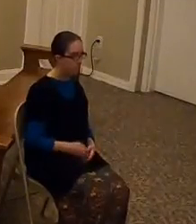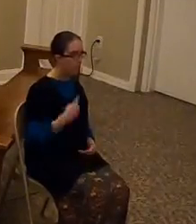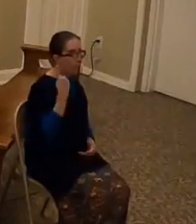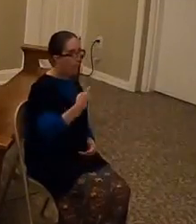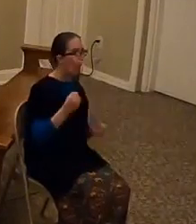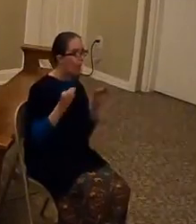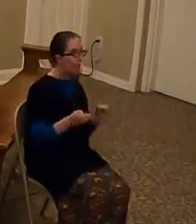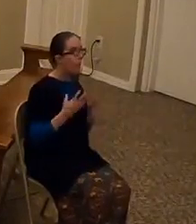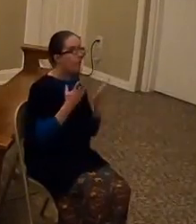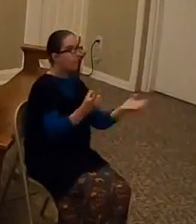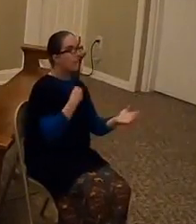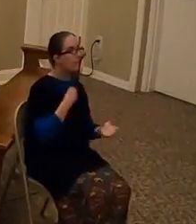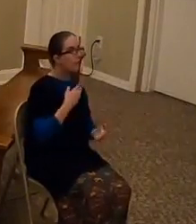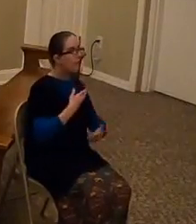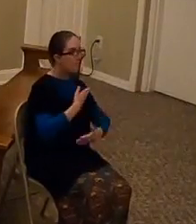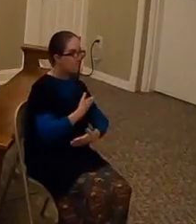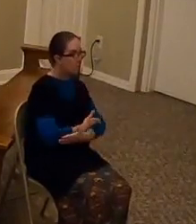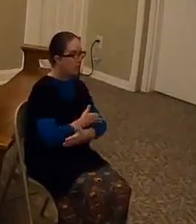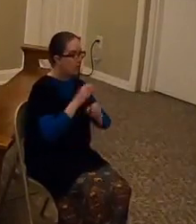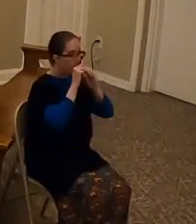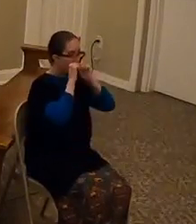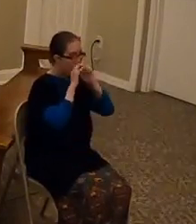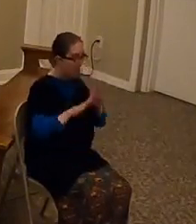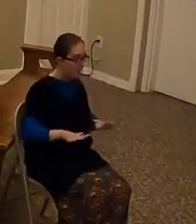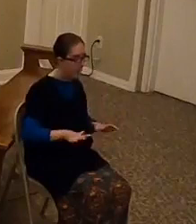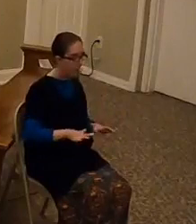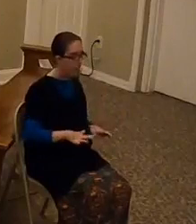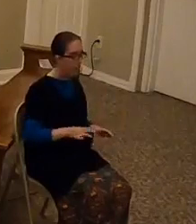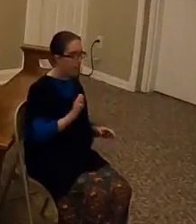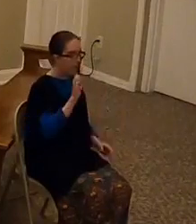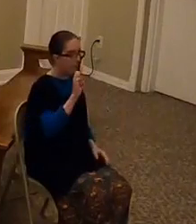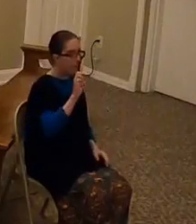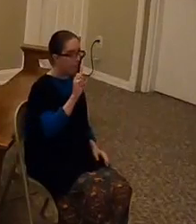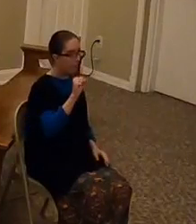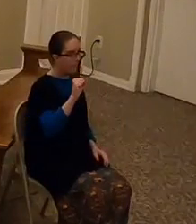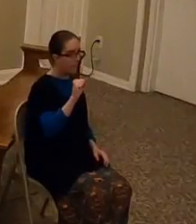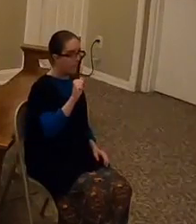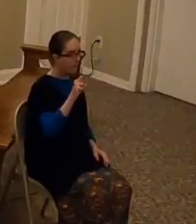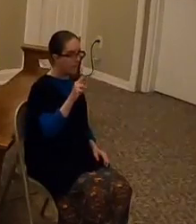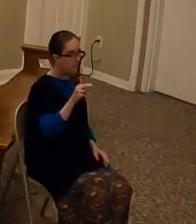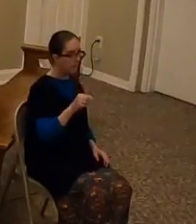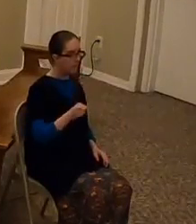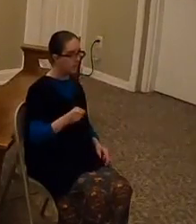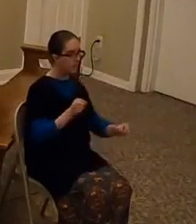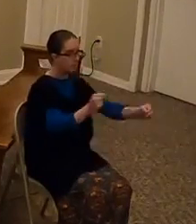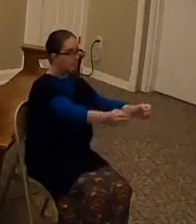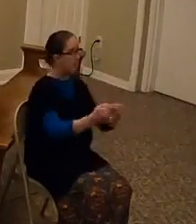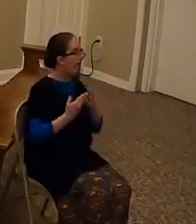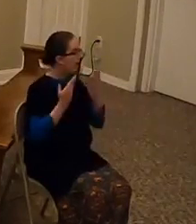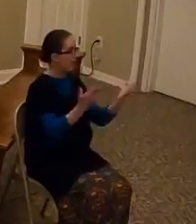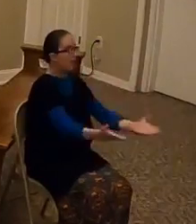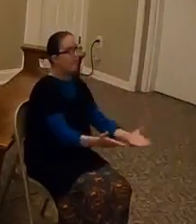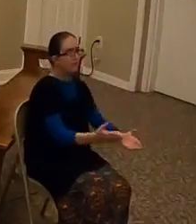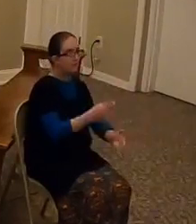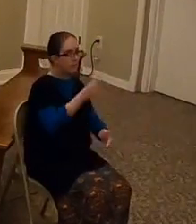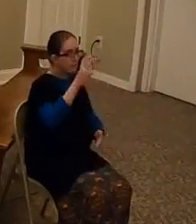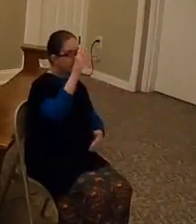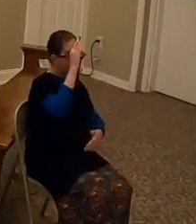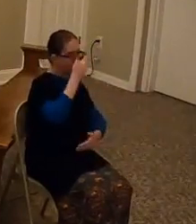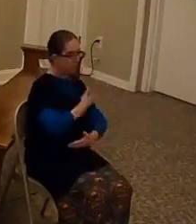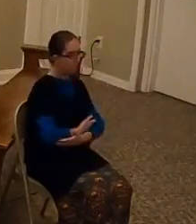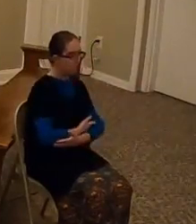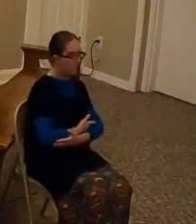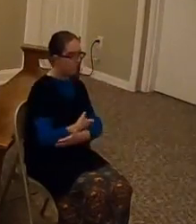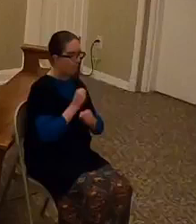Only if you'll sell me your birthright. And Esau turns around and sells his birthright.